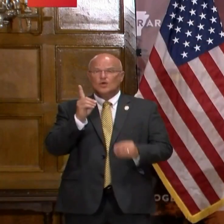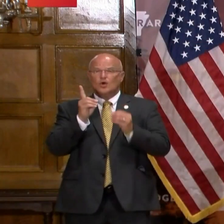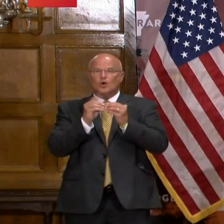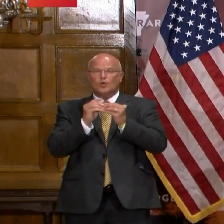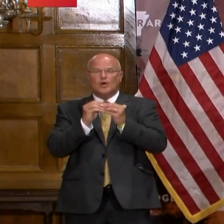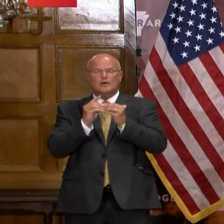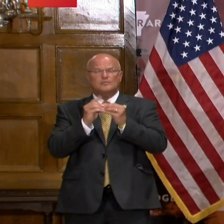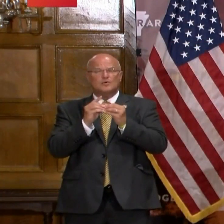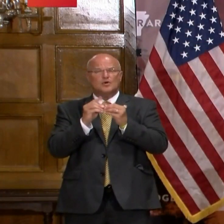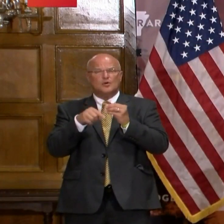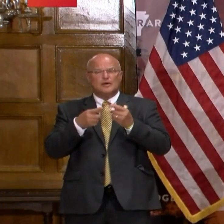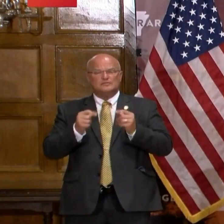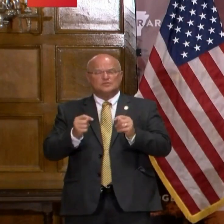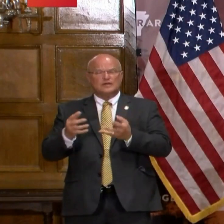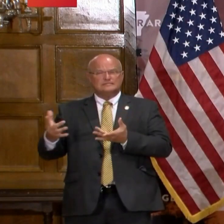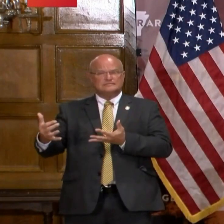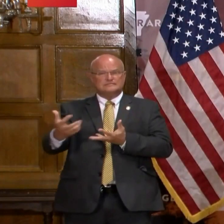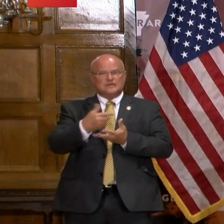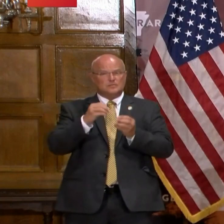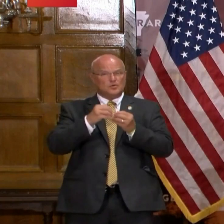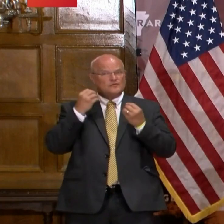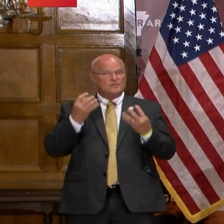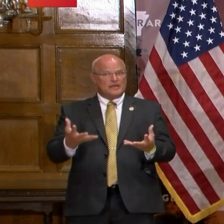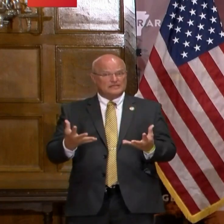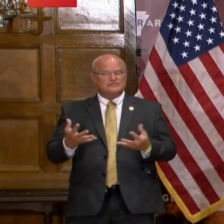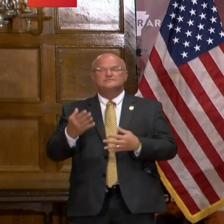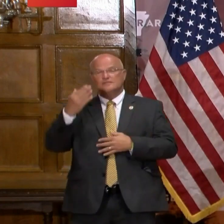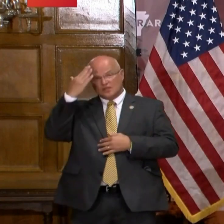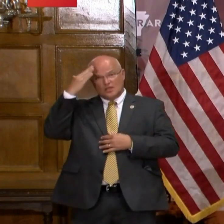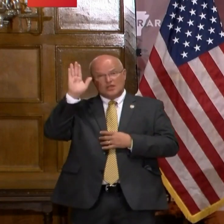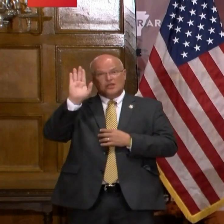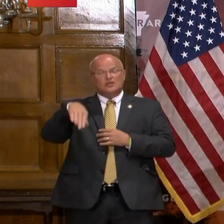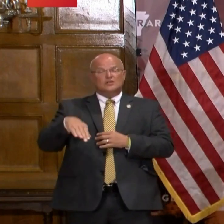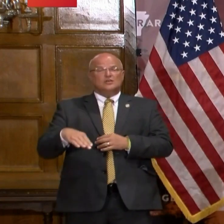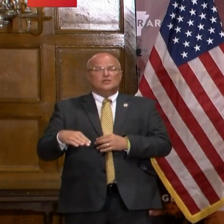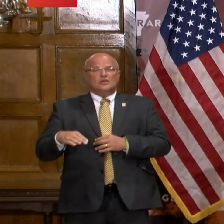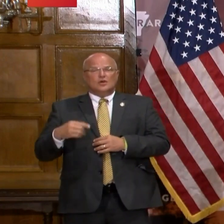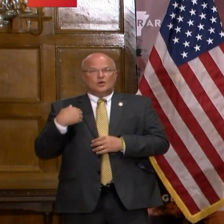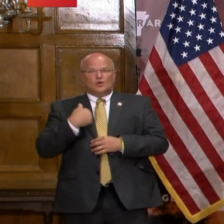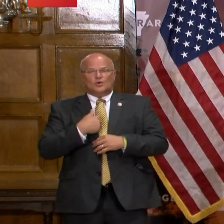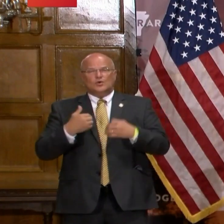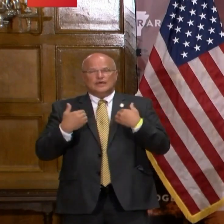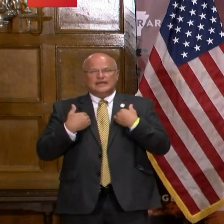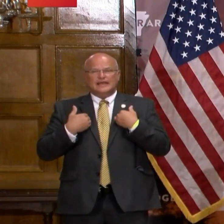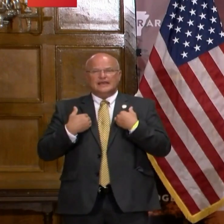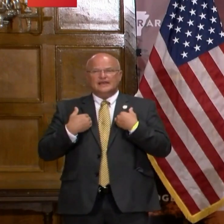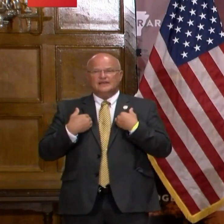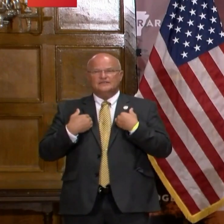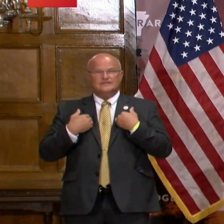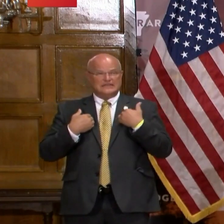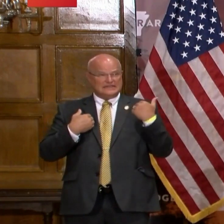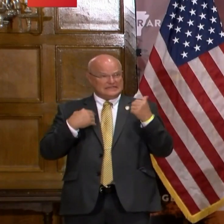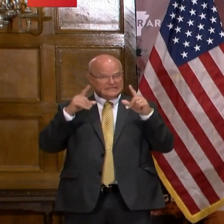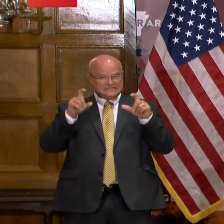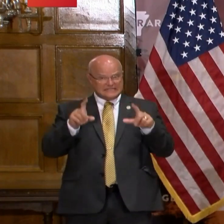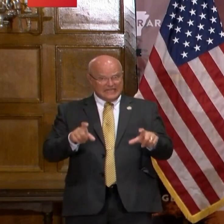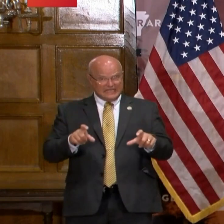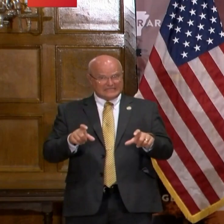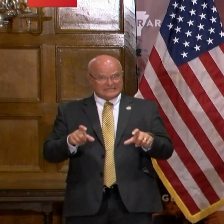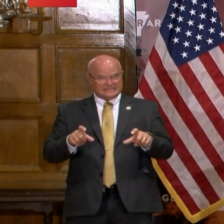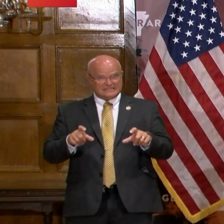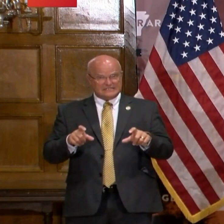want to say about trying to get more information is, as you know, we have these tests, which